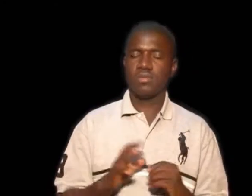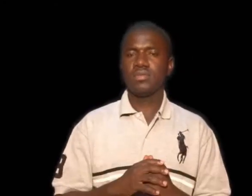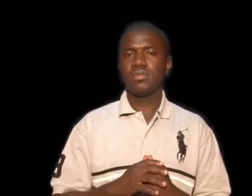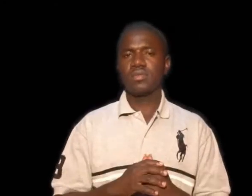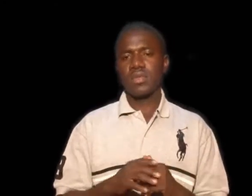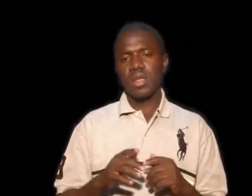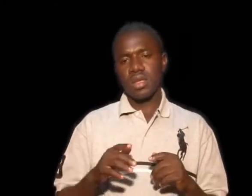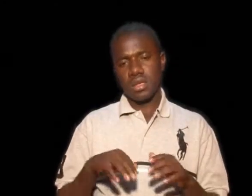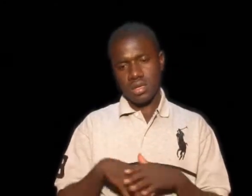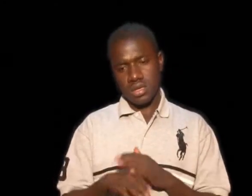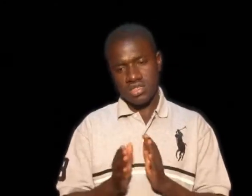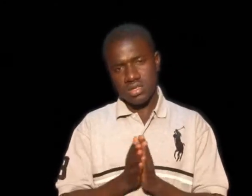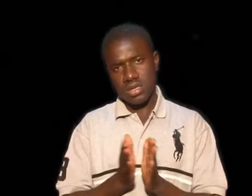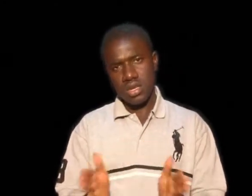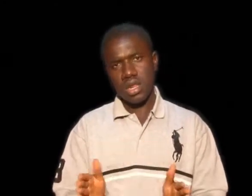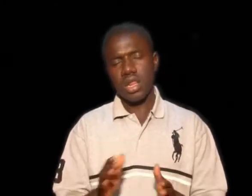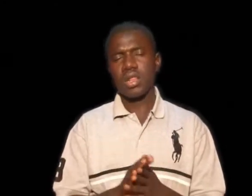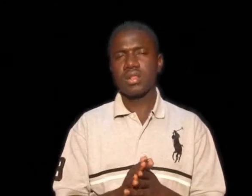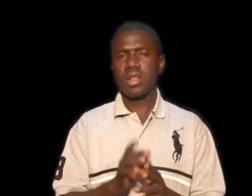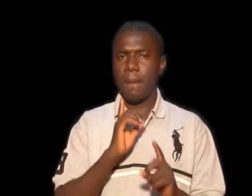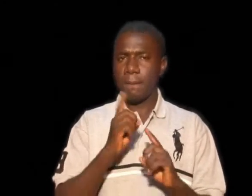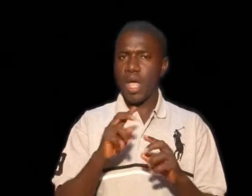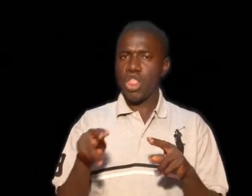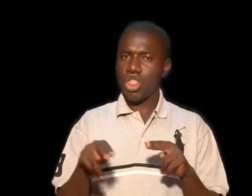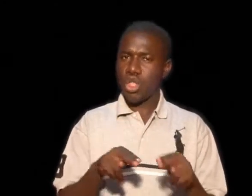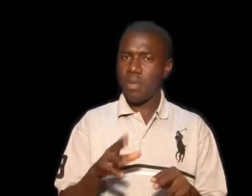In general, speak normally and clearly.